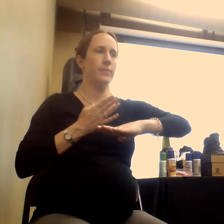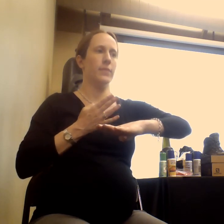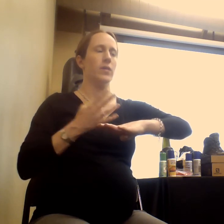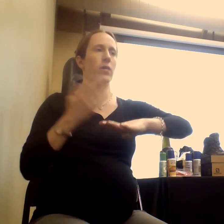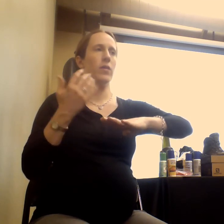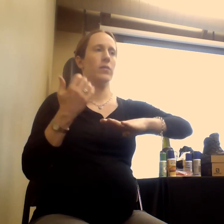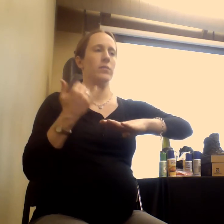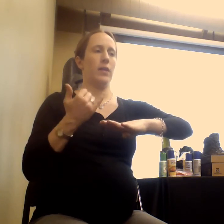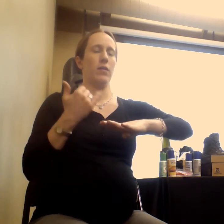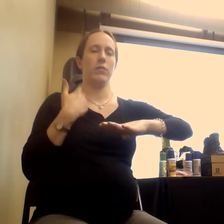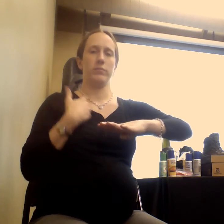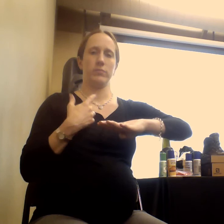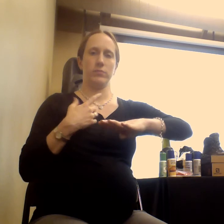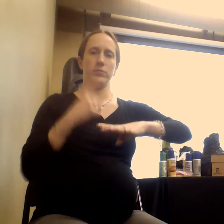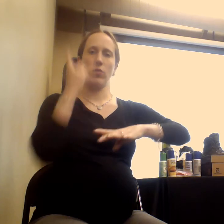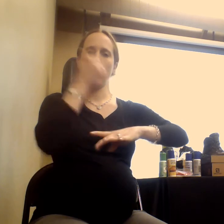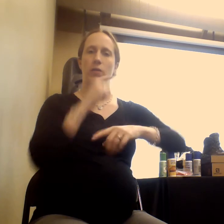this.